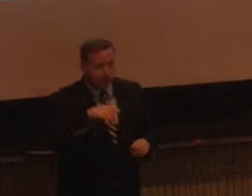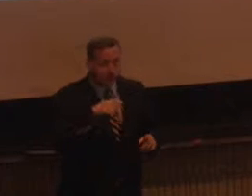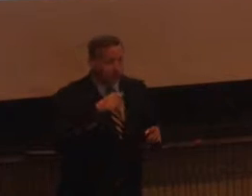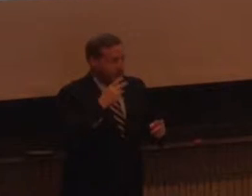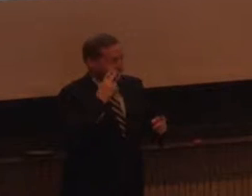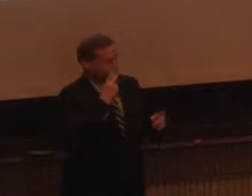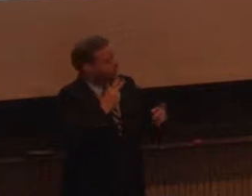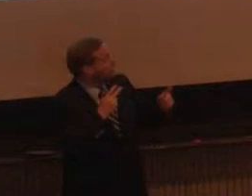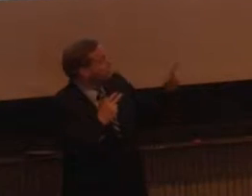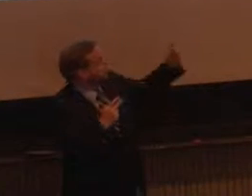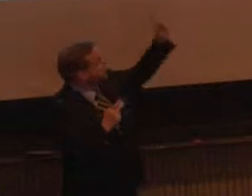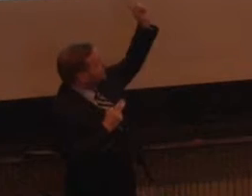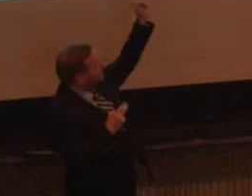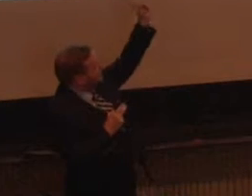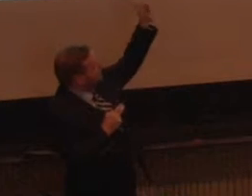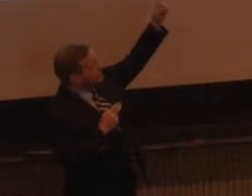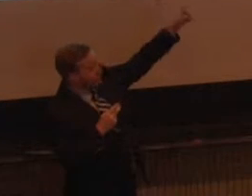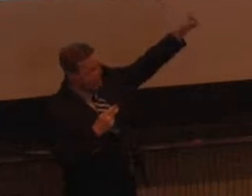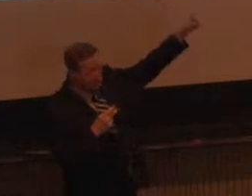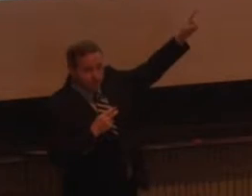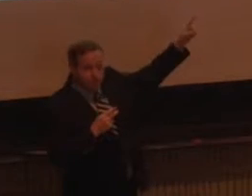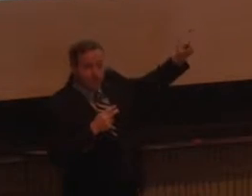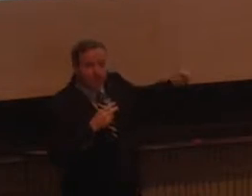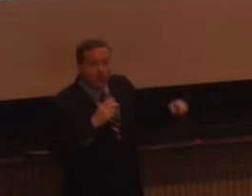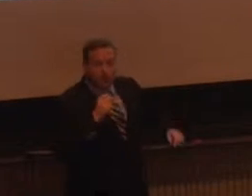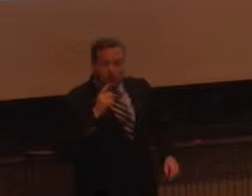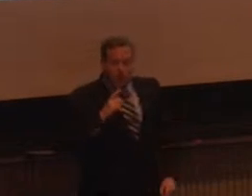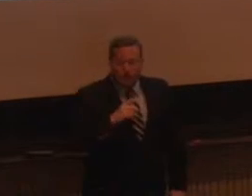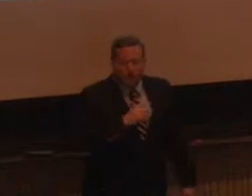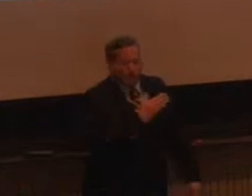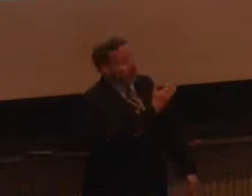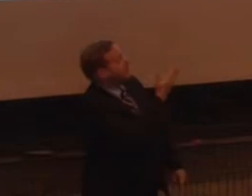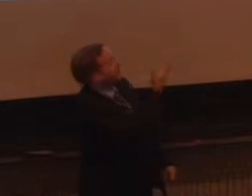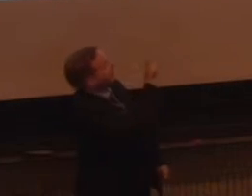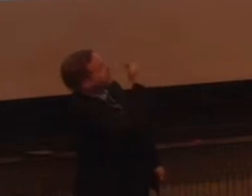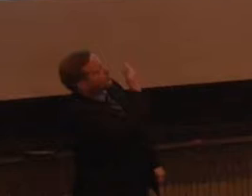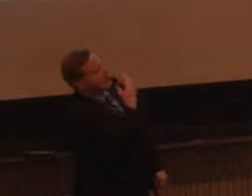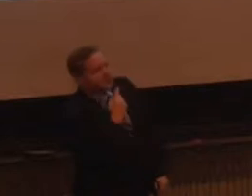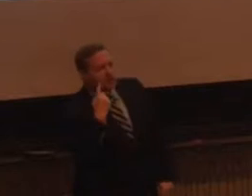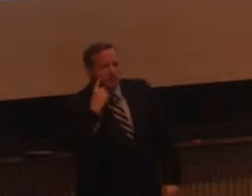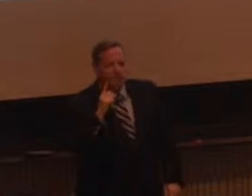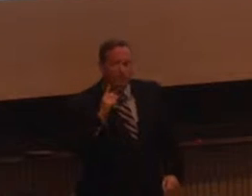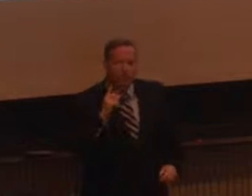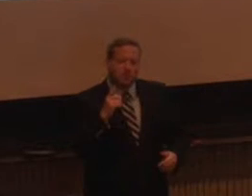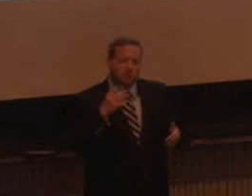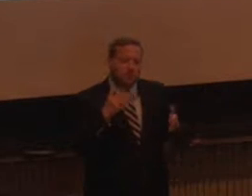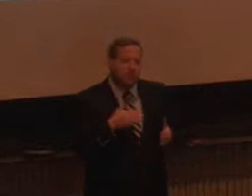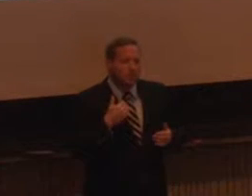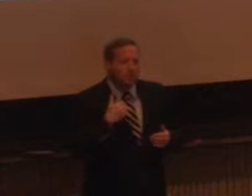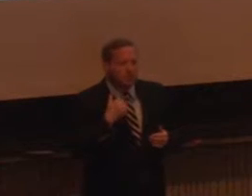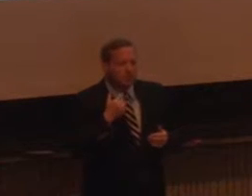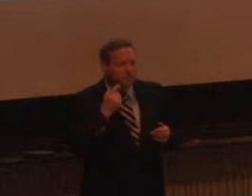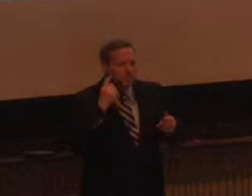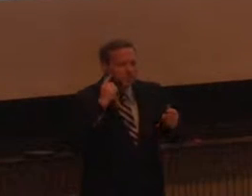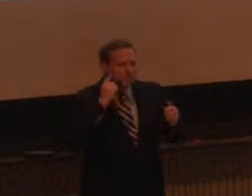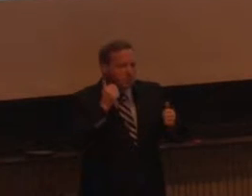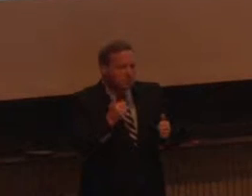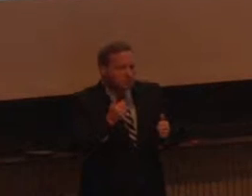Even people who have cochlear implants, it's not a normal hearing. It's not like you would hear that and understand.